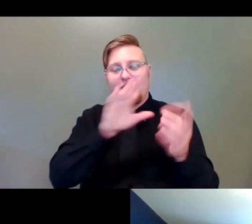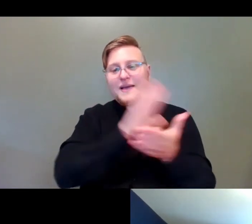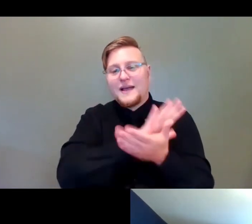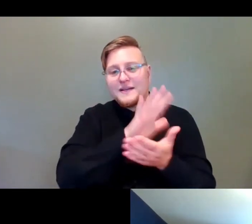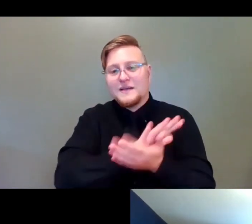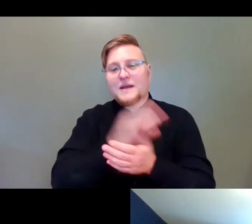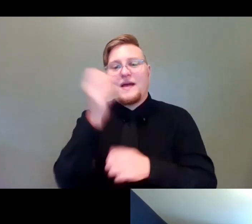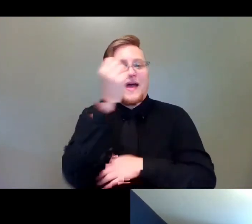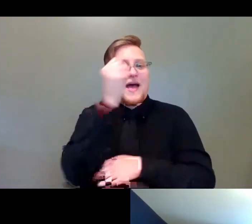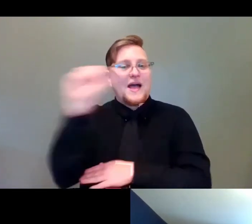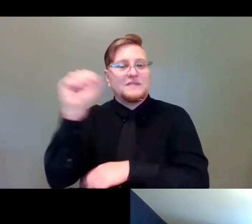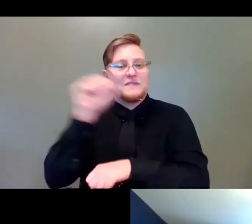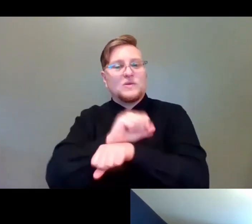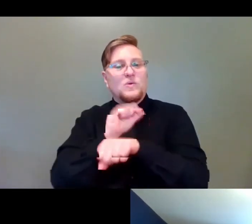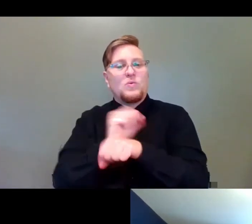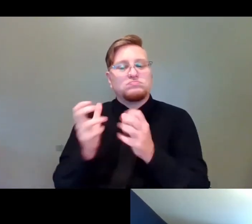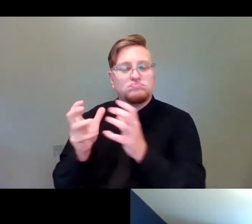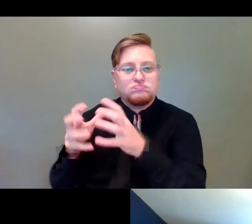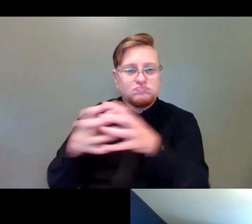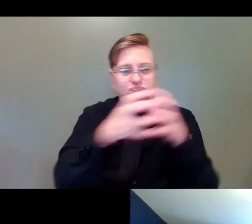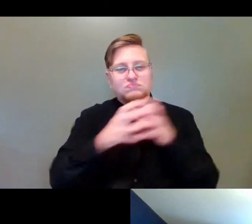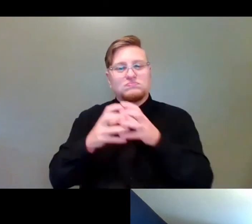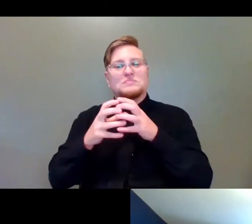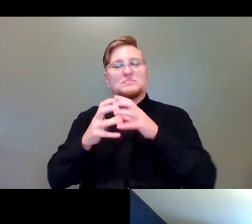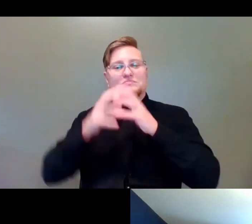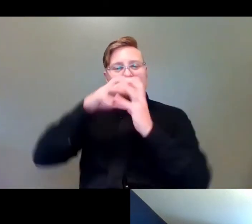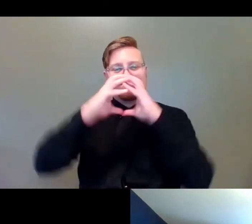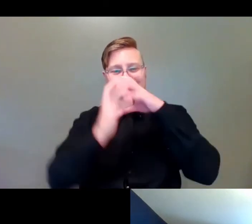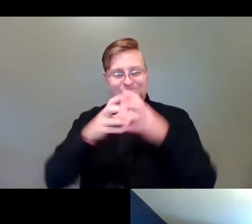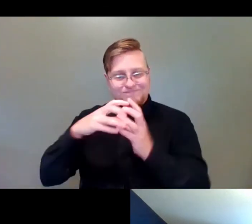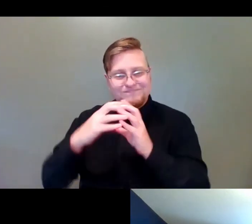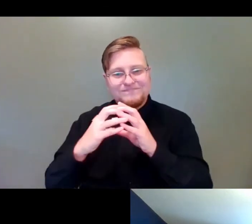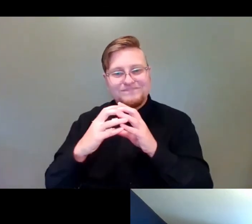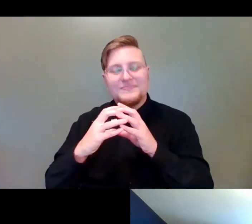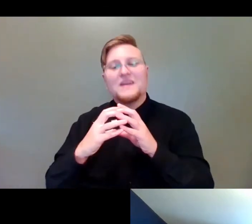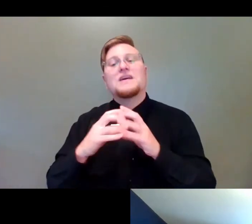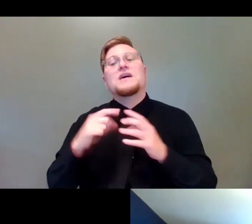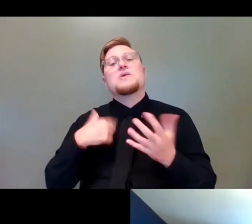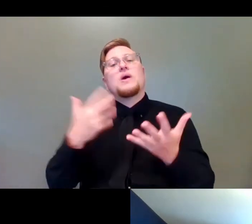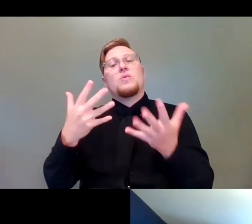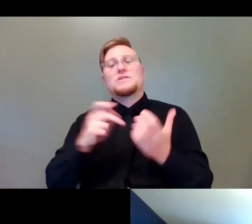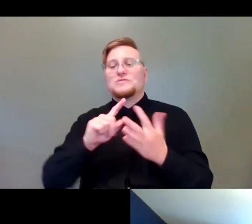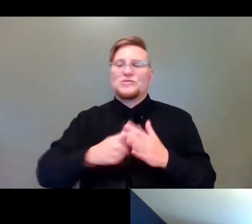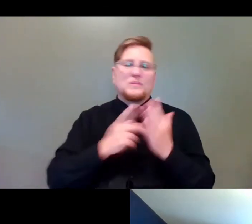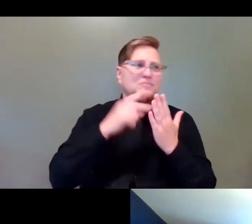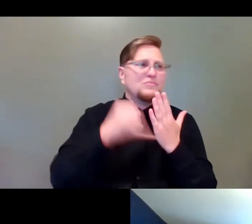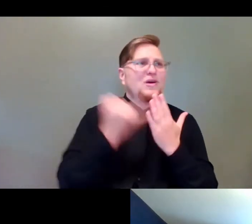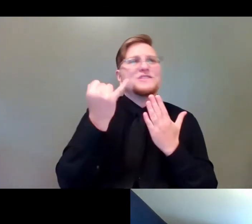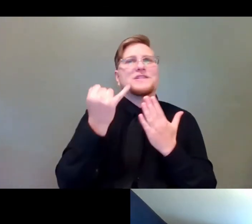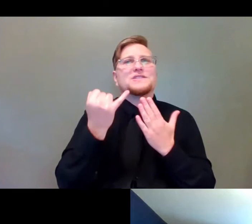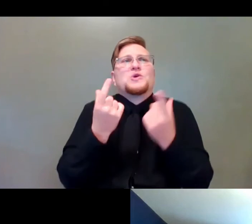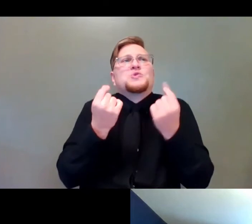to do things like start a program as a project, or, you know, do something that's really going to